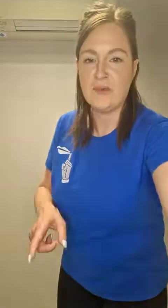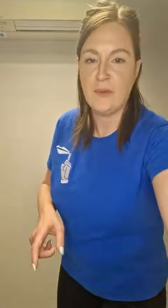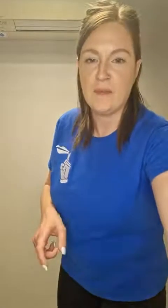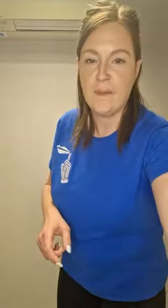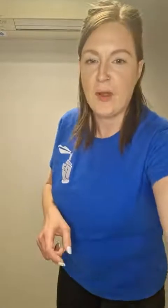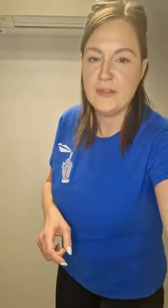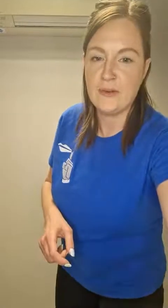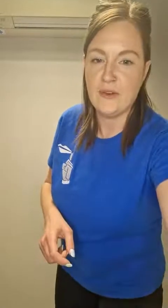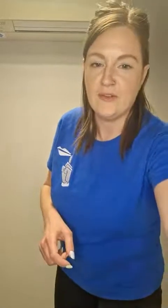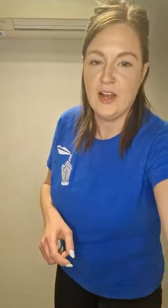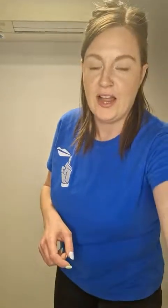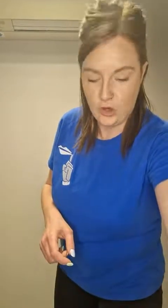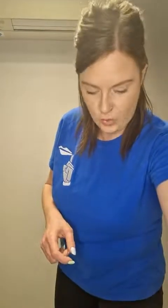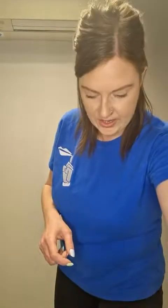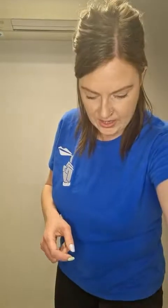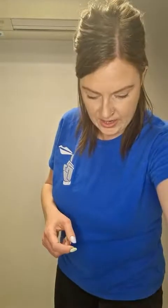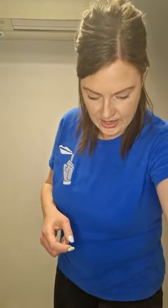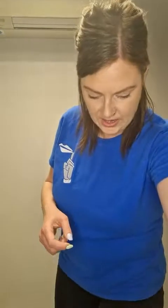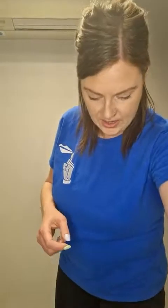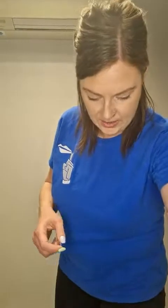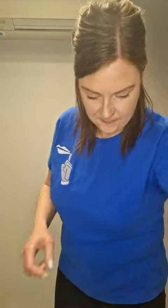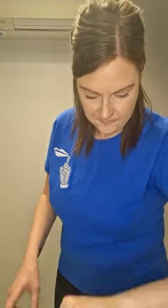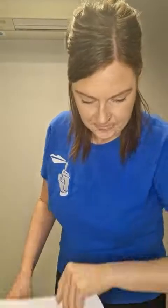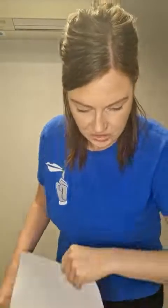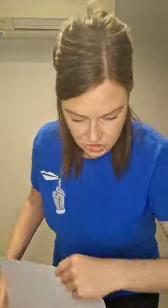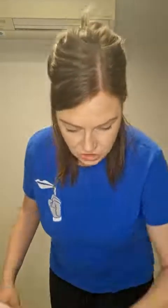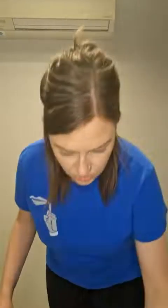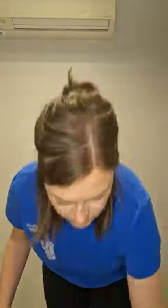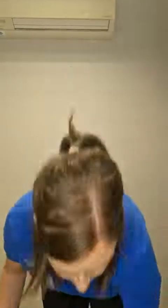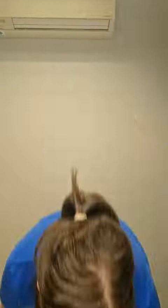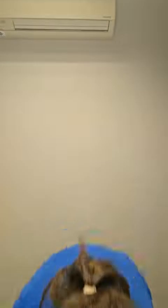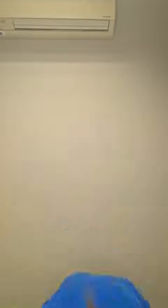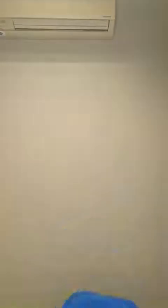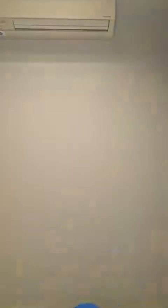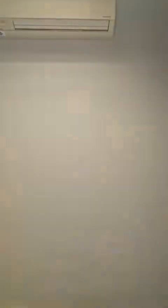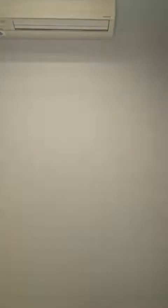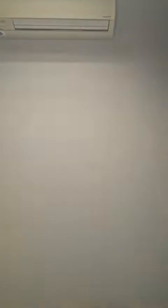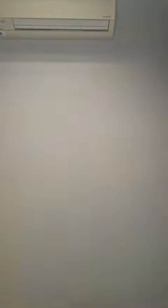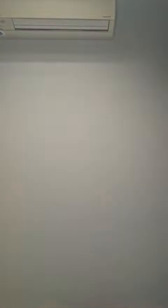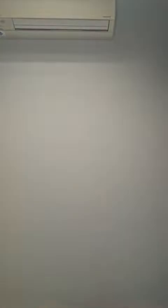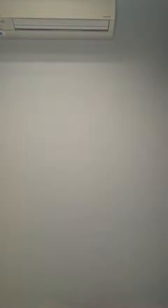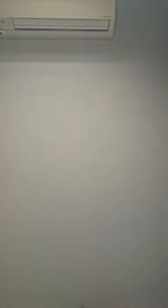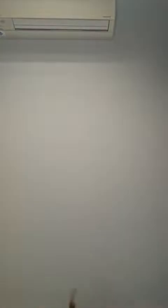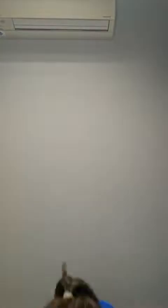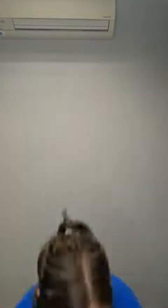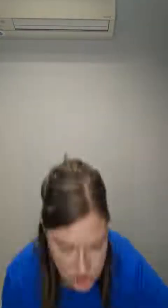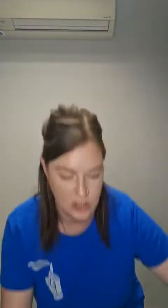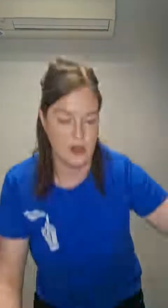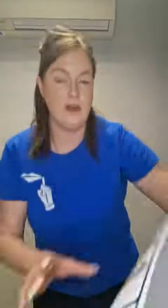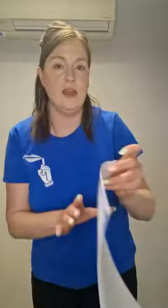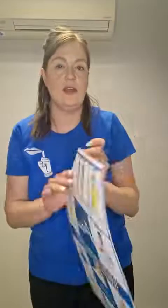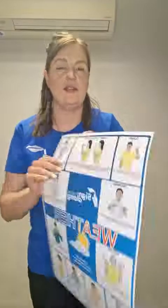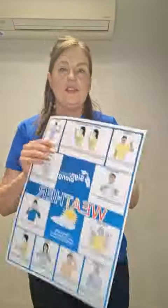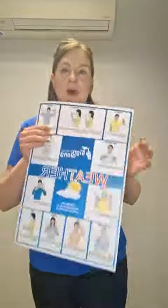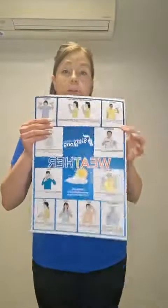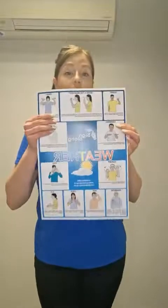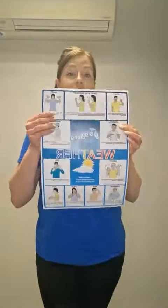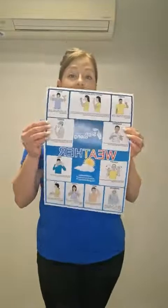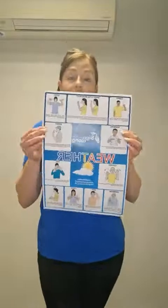my poster over and quickly show you. I'm actually going to teach you. These are what our posters look like